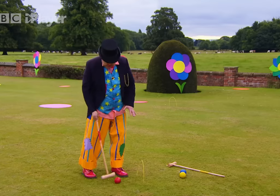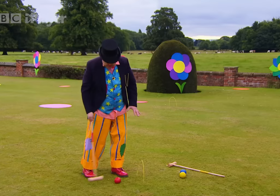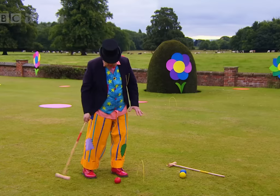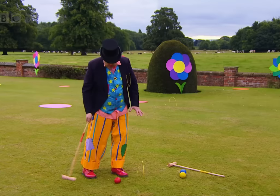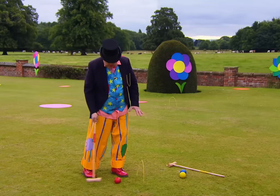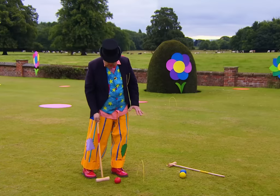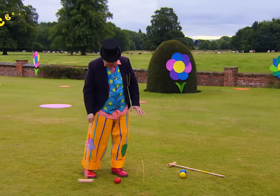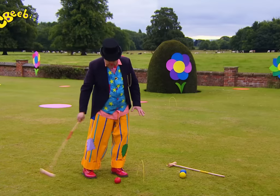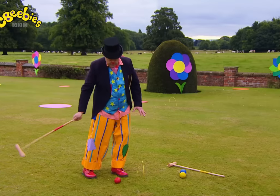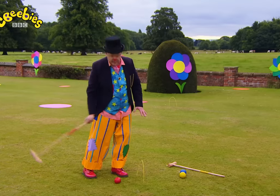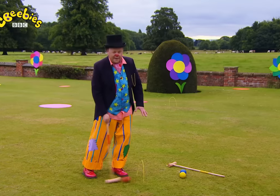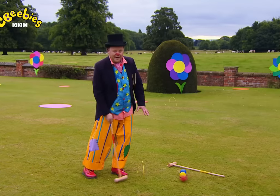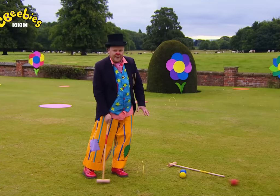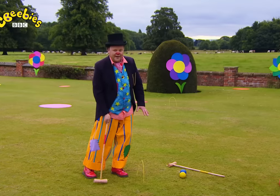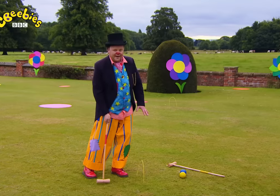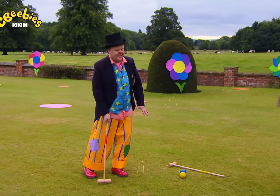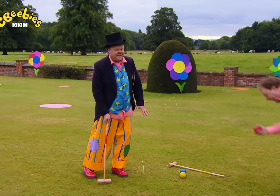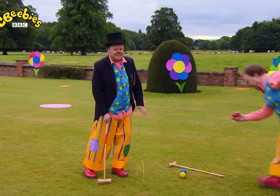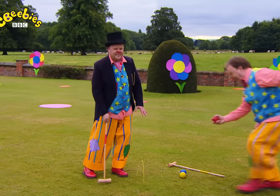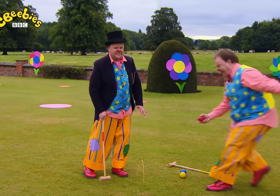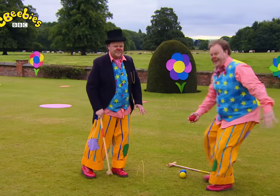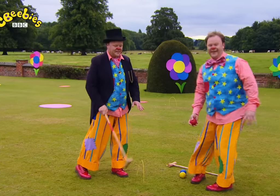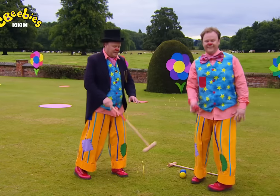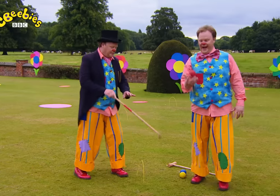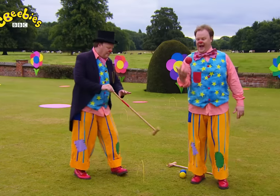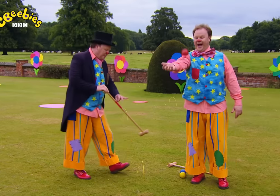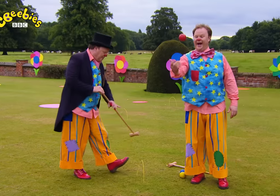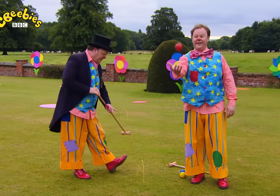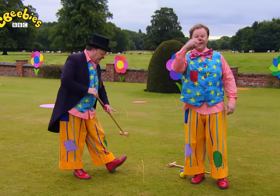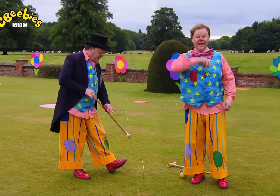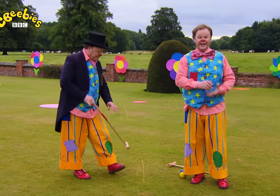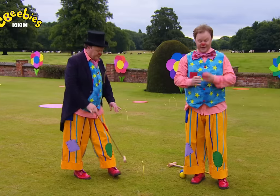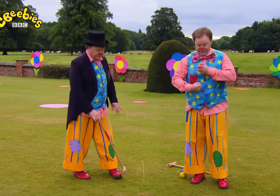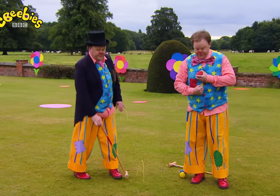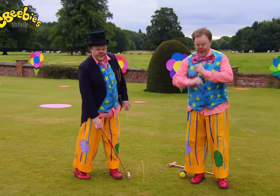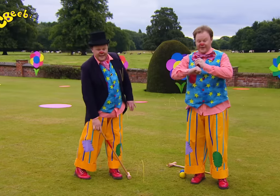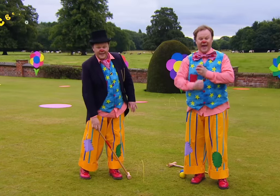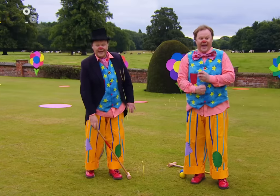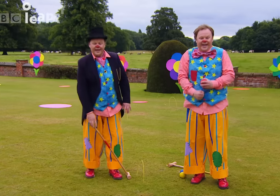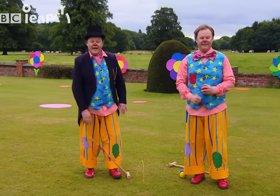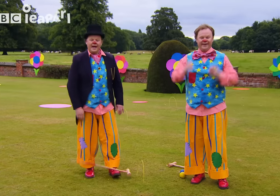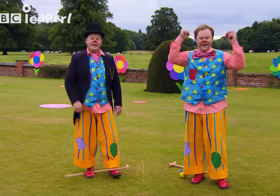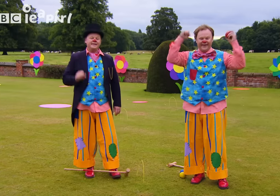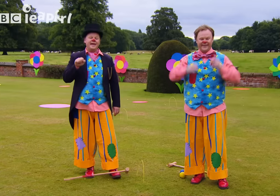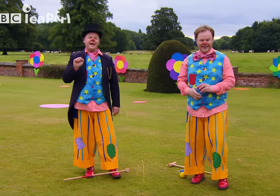Is croquet your hobby, Lord Tumble? Oh, well, croquet.